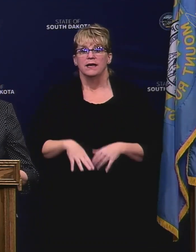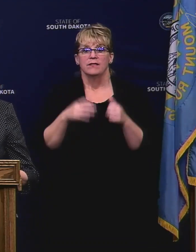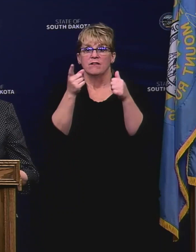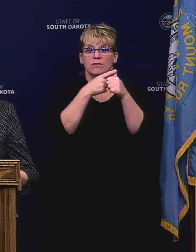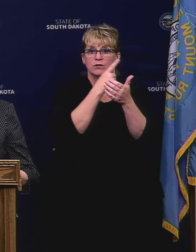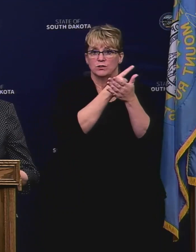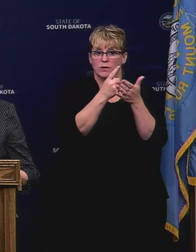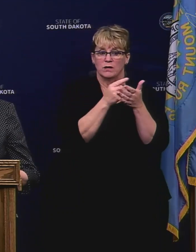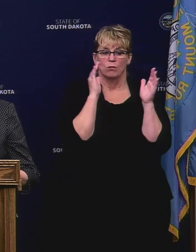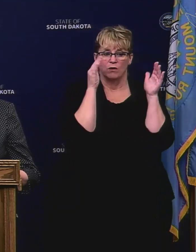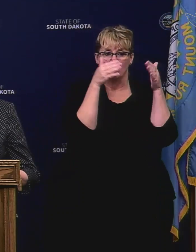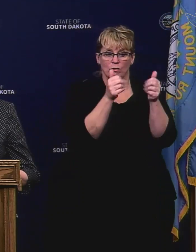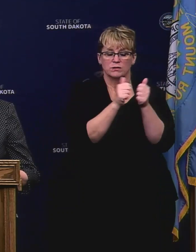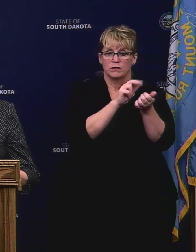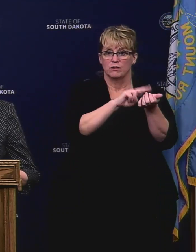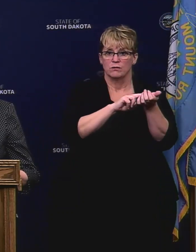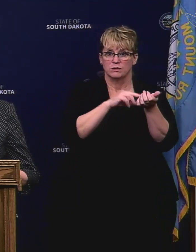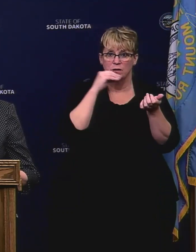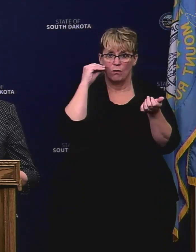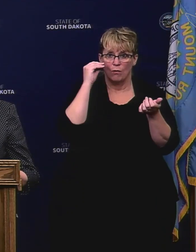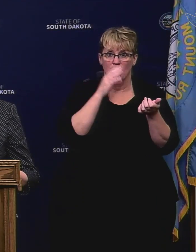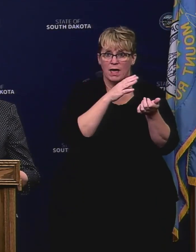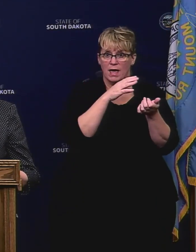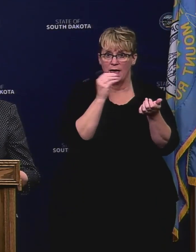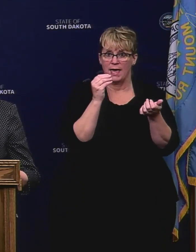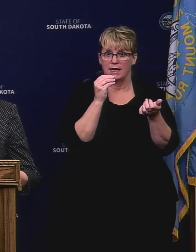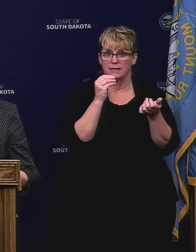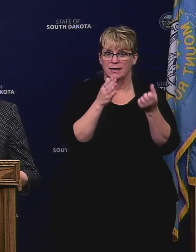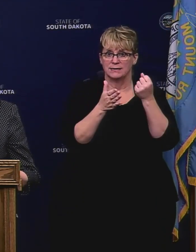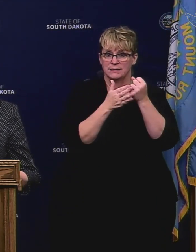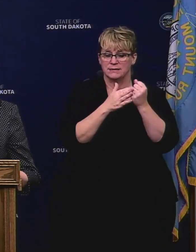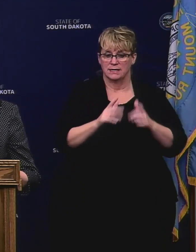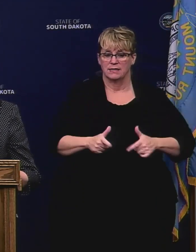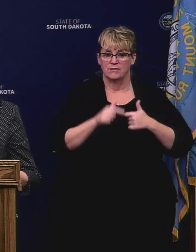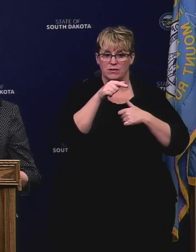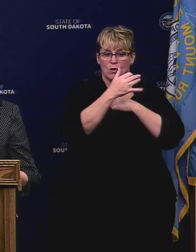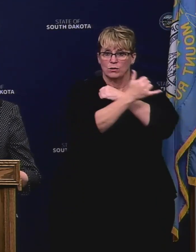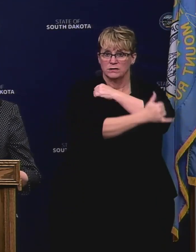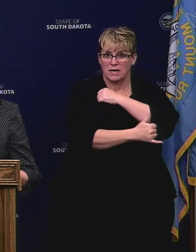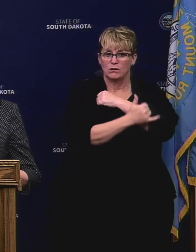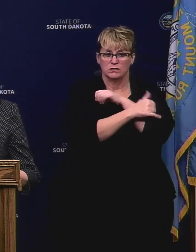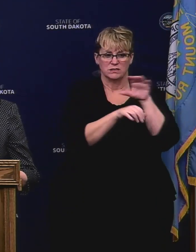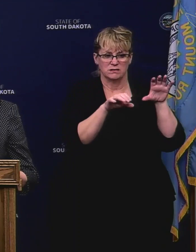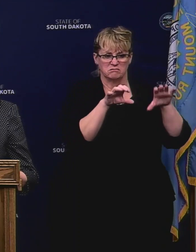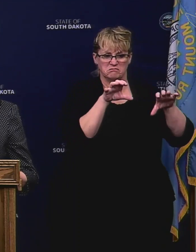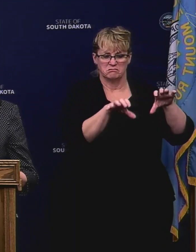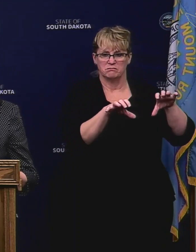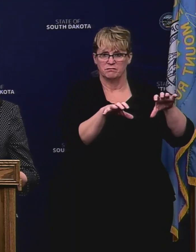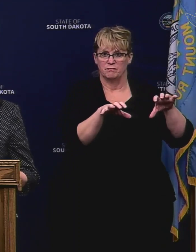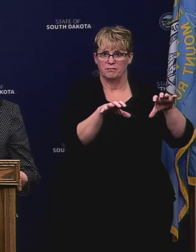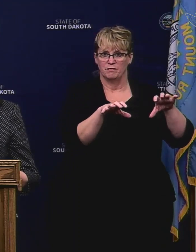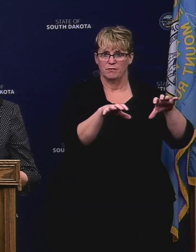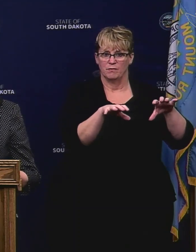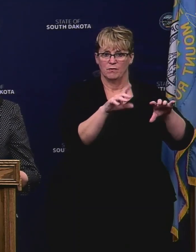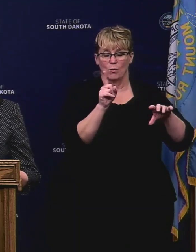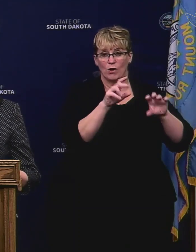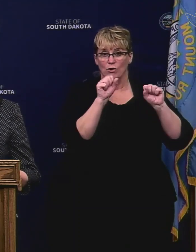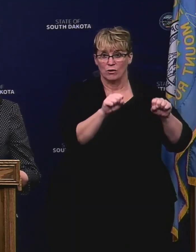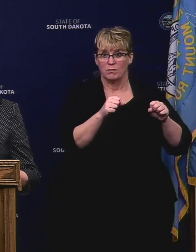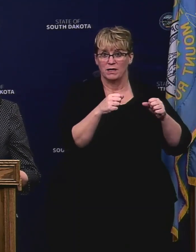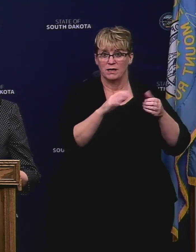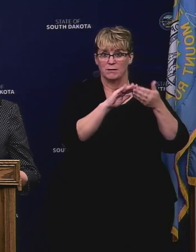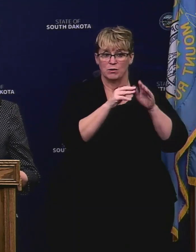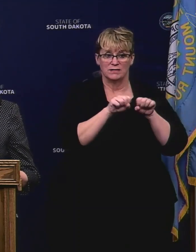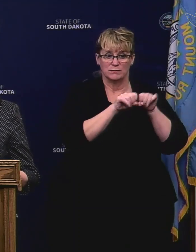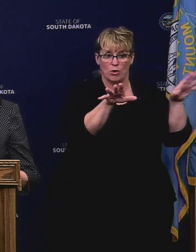first week, we will be focusing on nursing homes and attached assisted livings in those counties where there is substantial community spread.